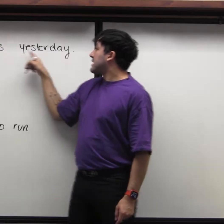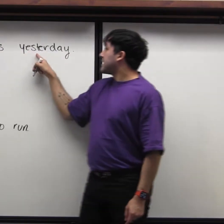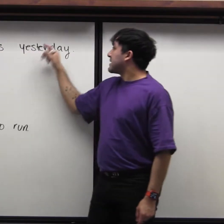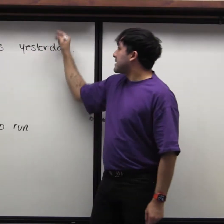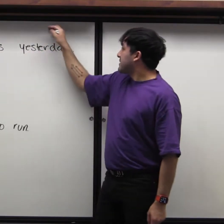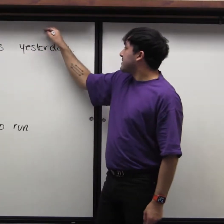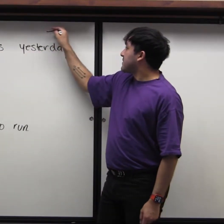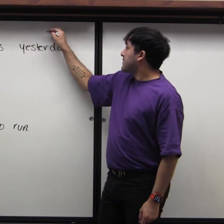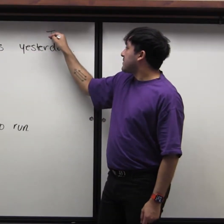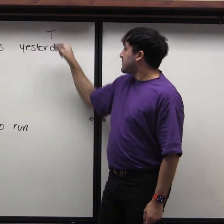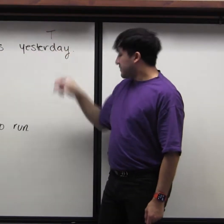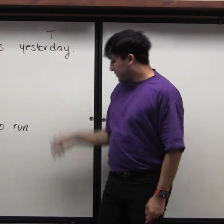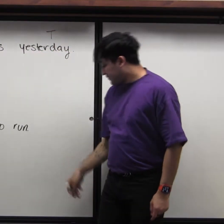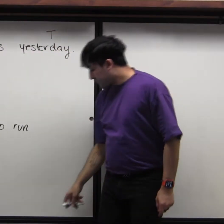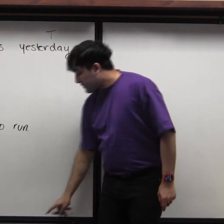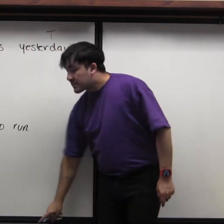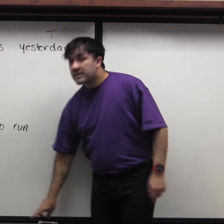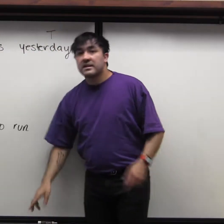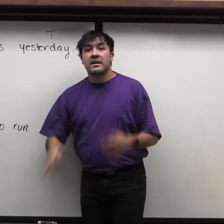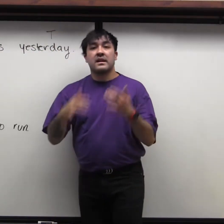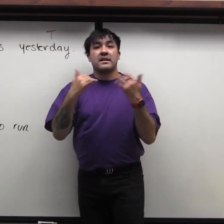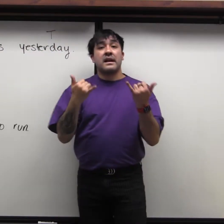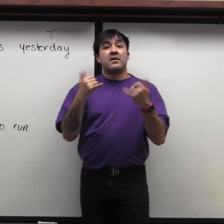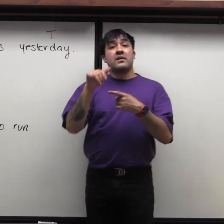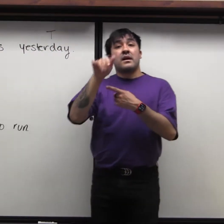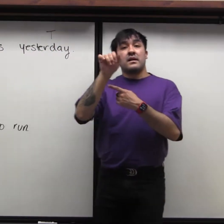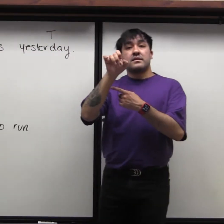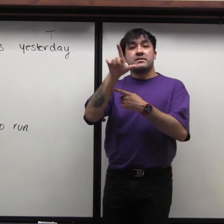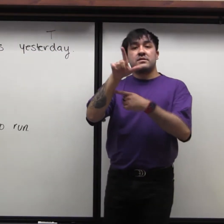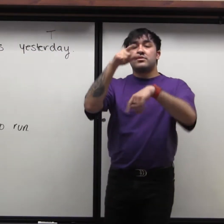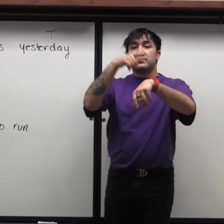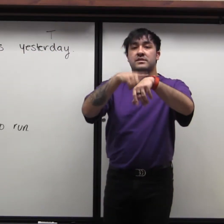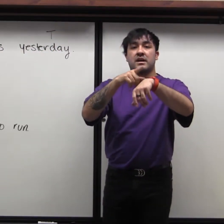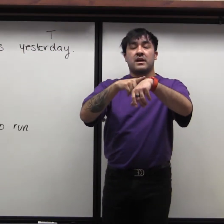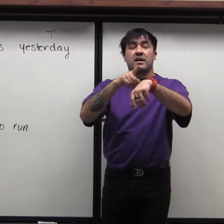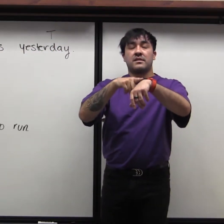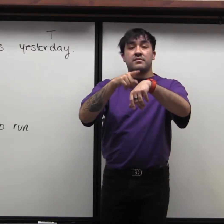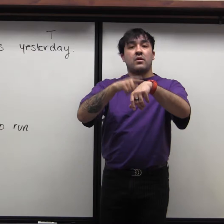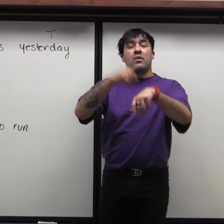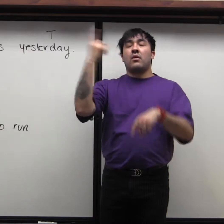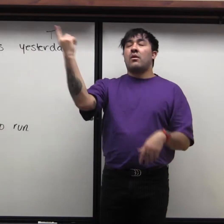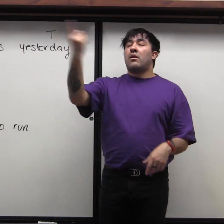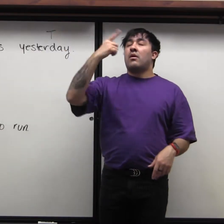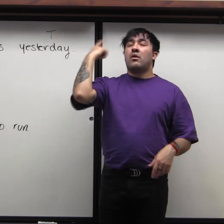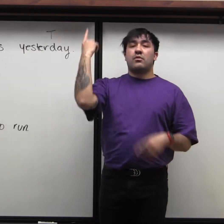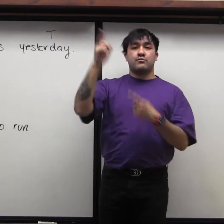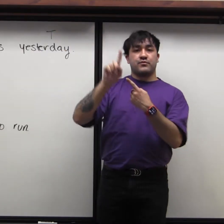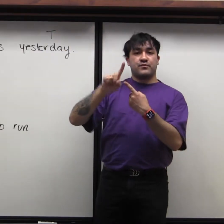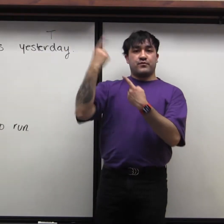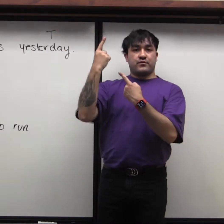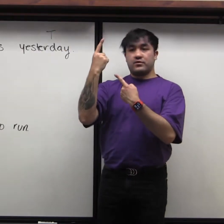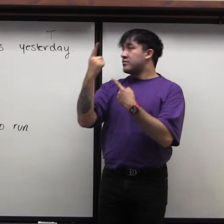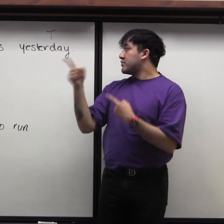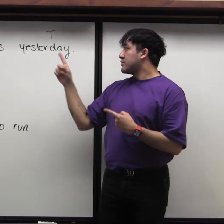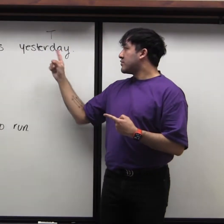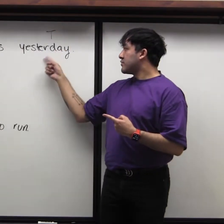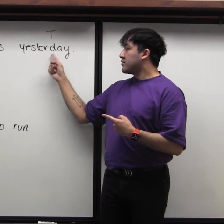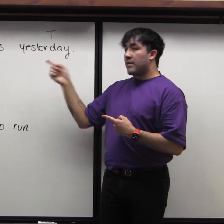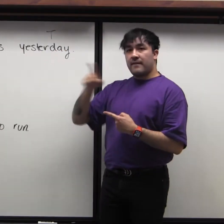object, and yesterday is our time. So you have them all labeled. And now, time is always going to go first.